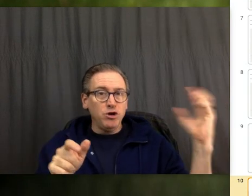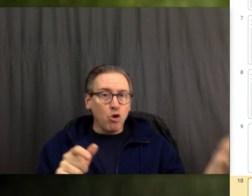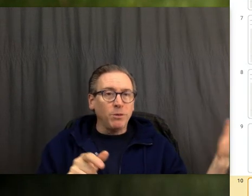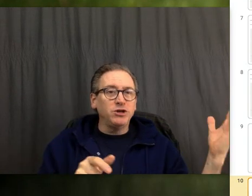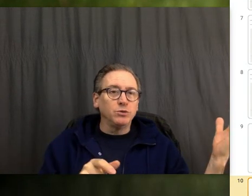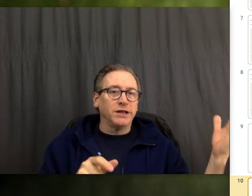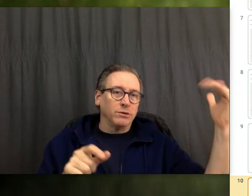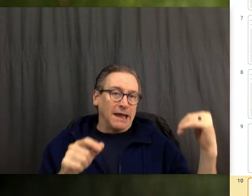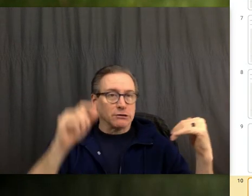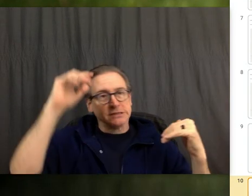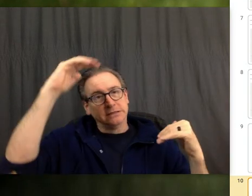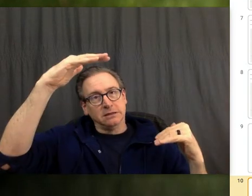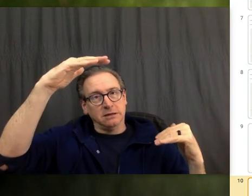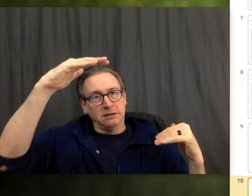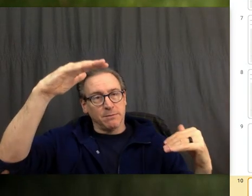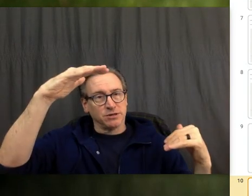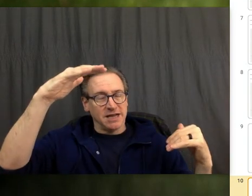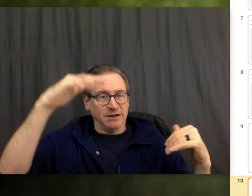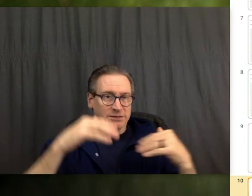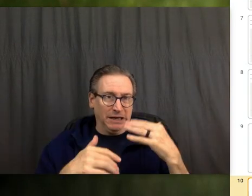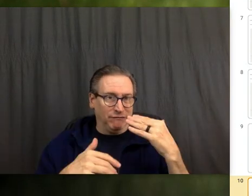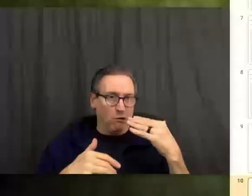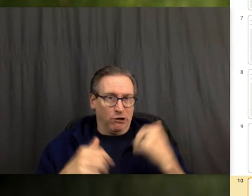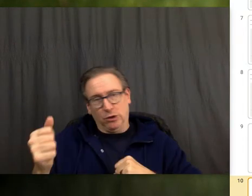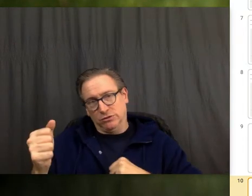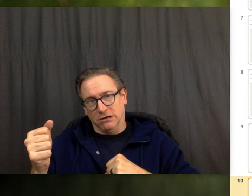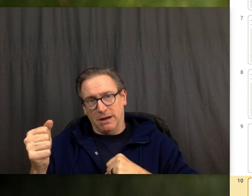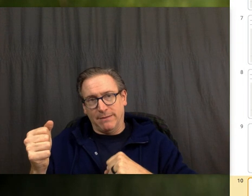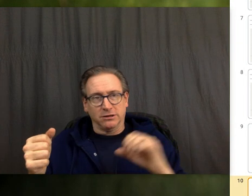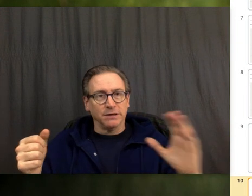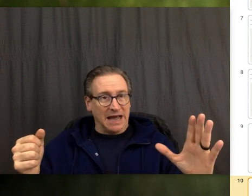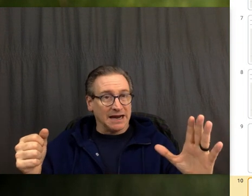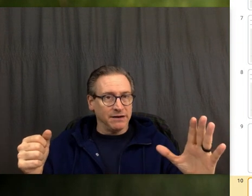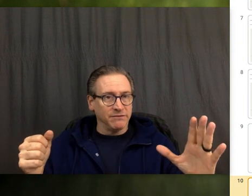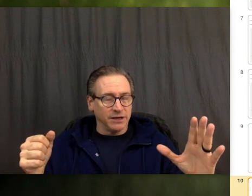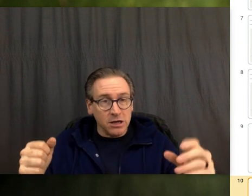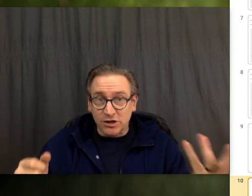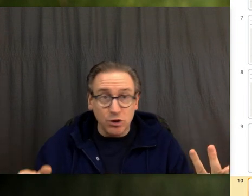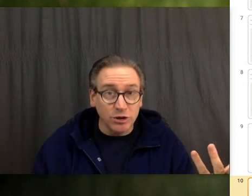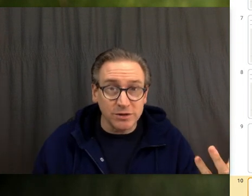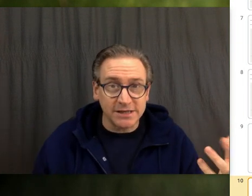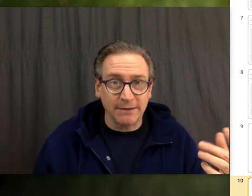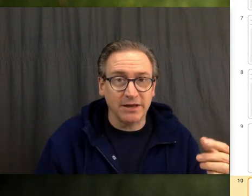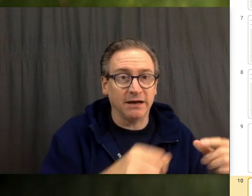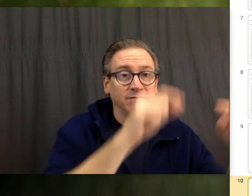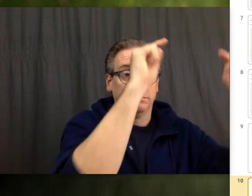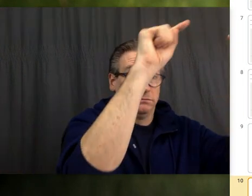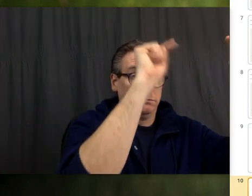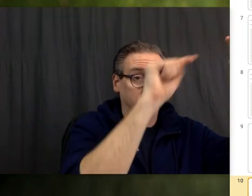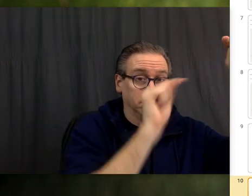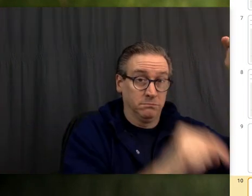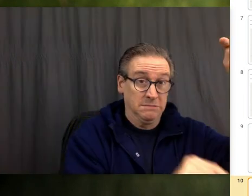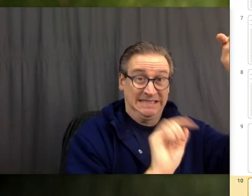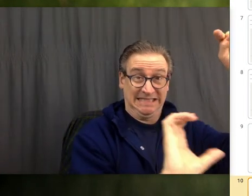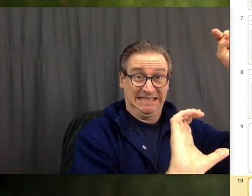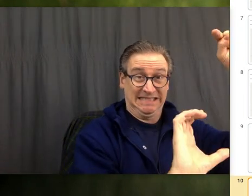We normally do, letters, numbers anyways. B4, you sunk my battleship, that kind of thing. So you could do the same thing of